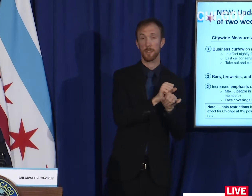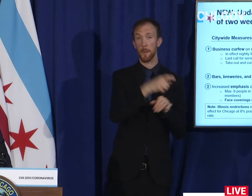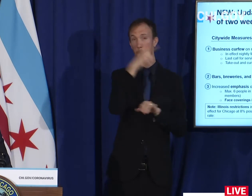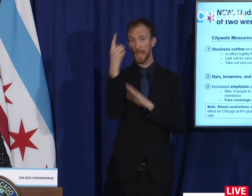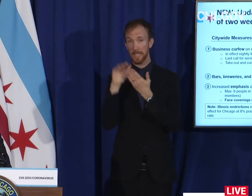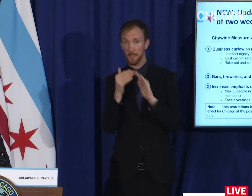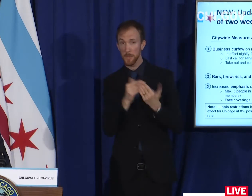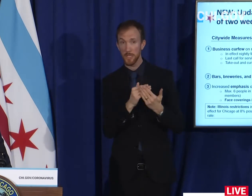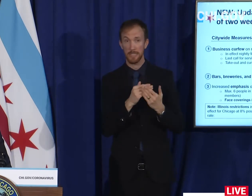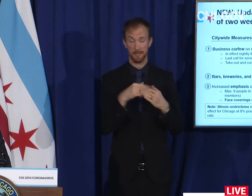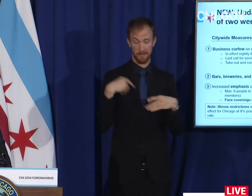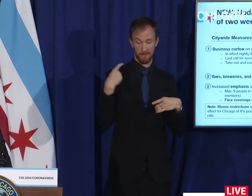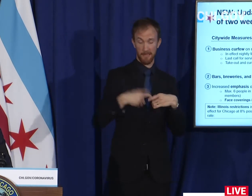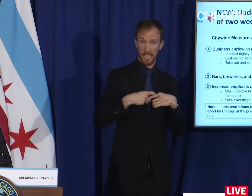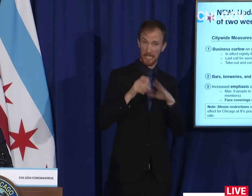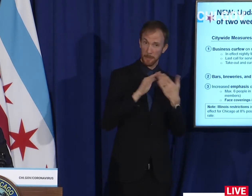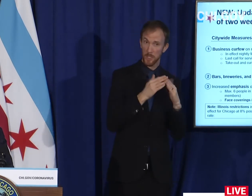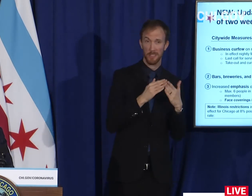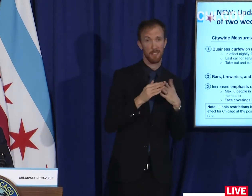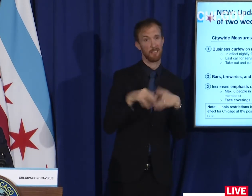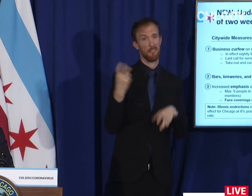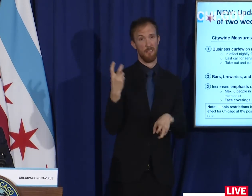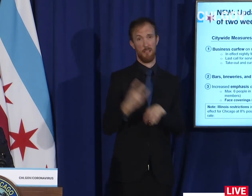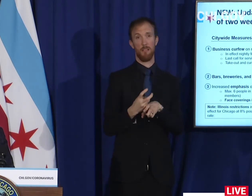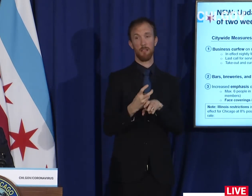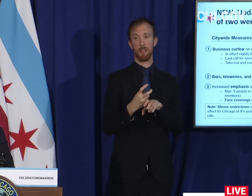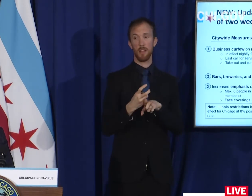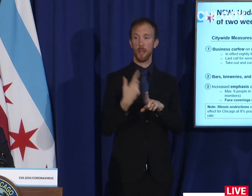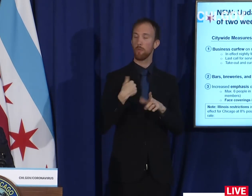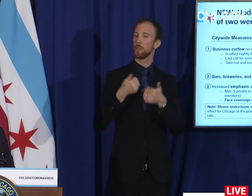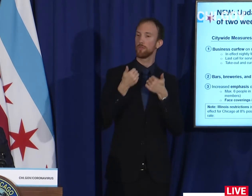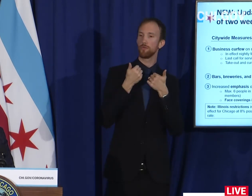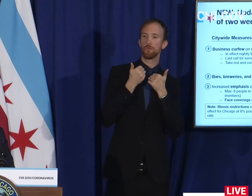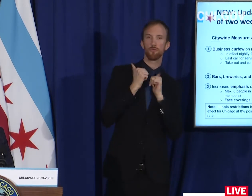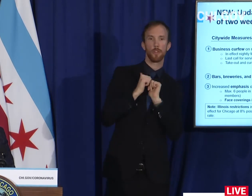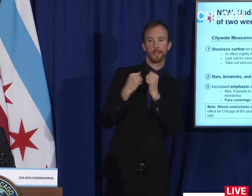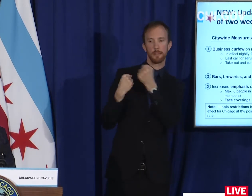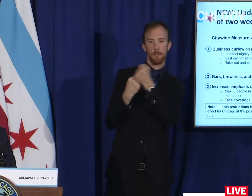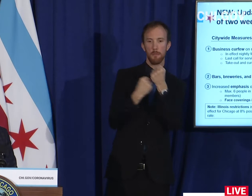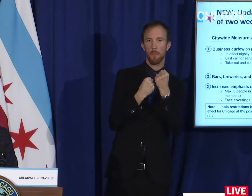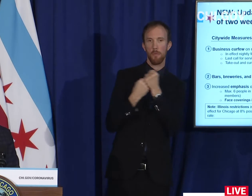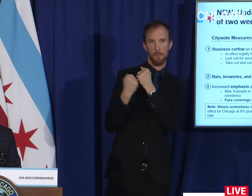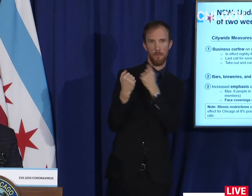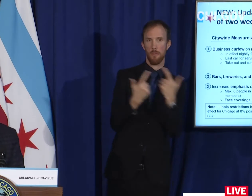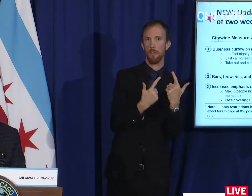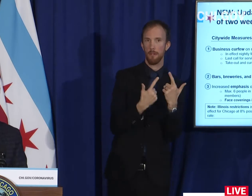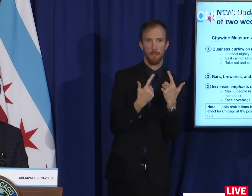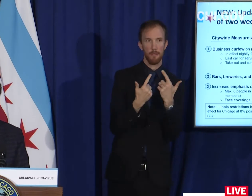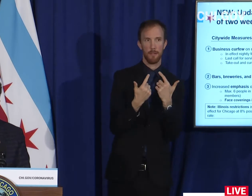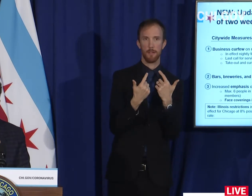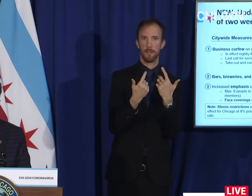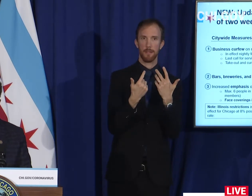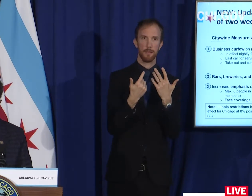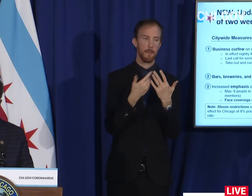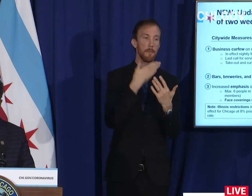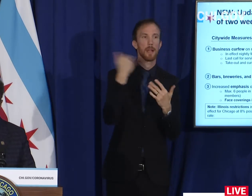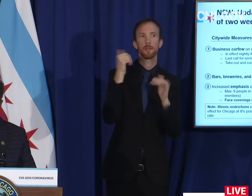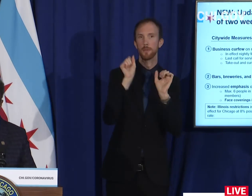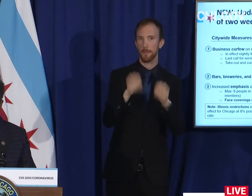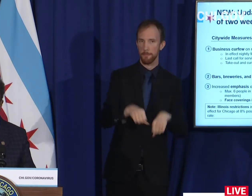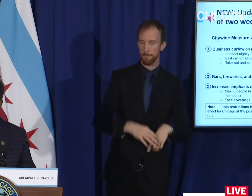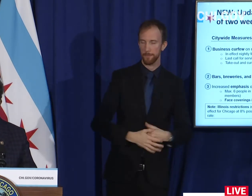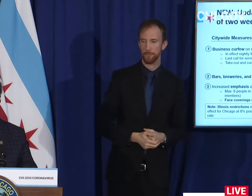And we will continue to be reaching out and supporting you in every way that we can. We